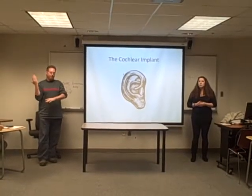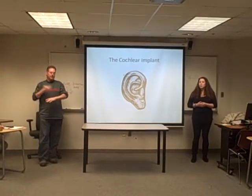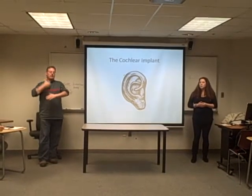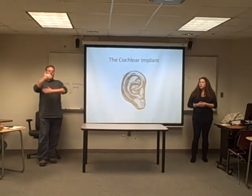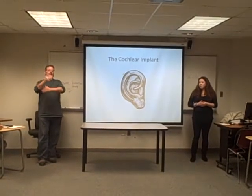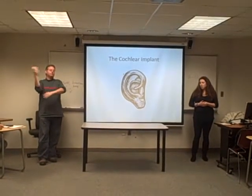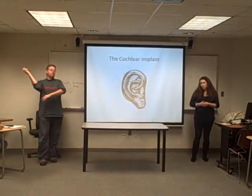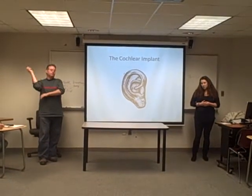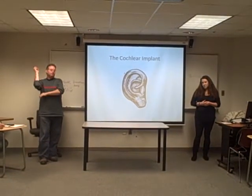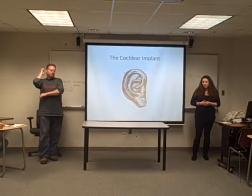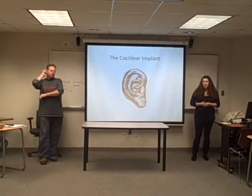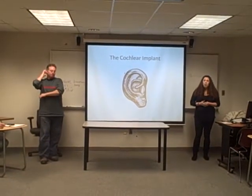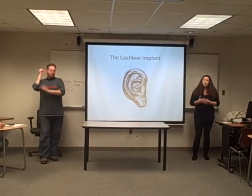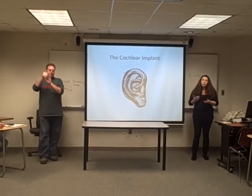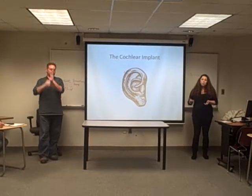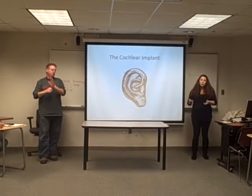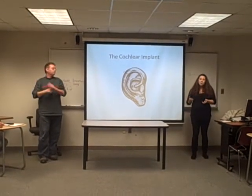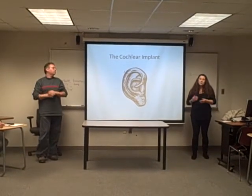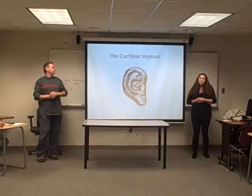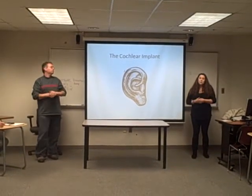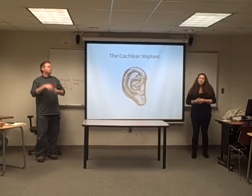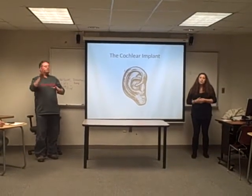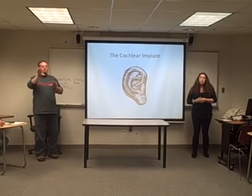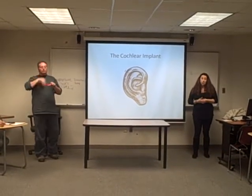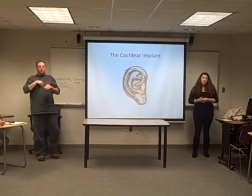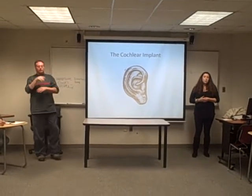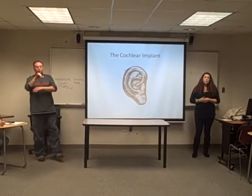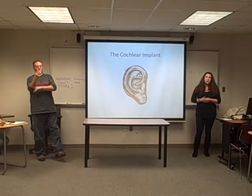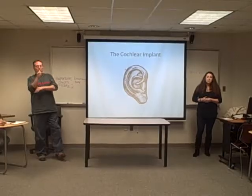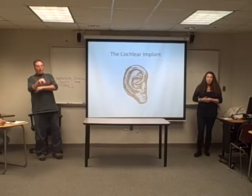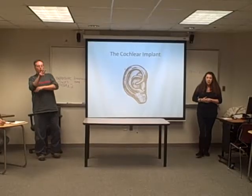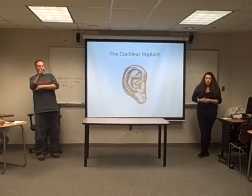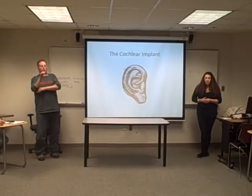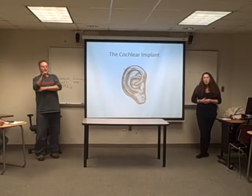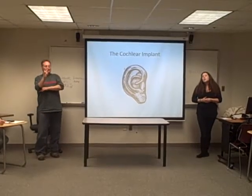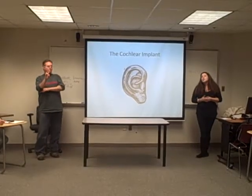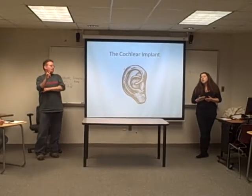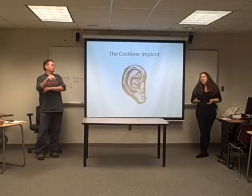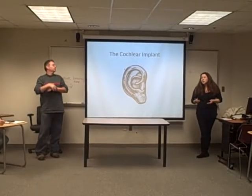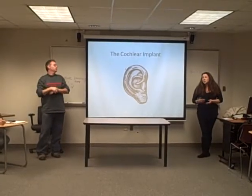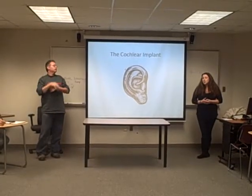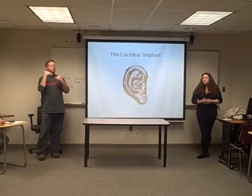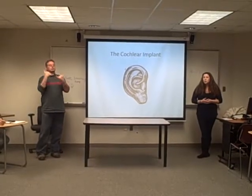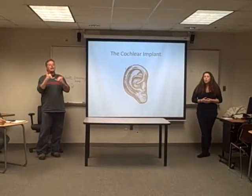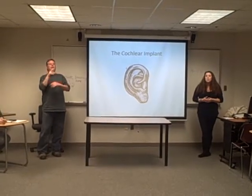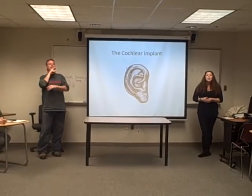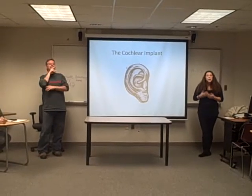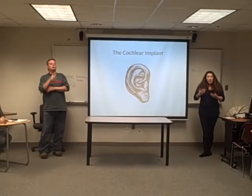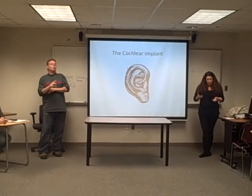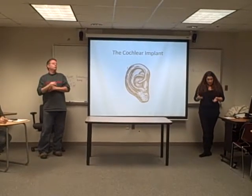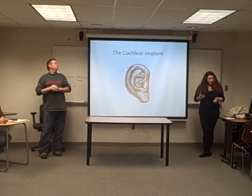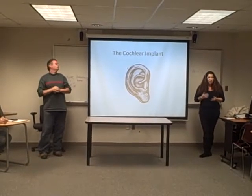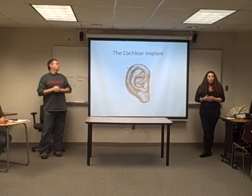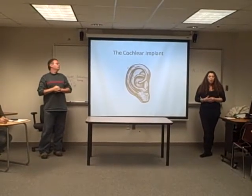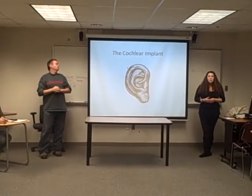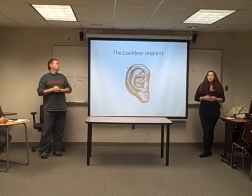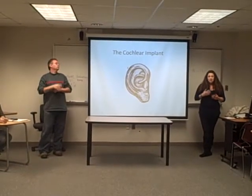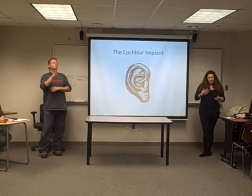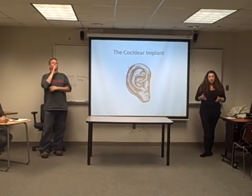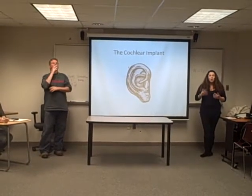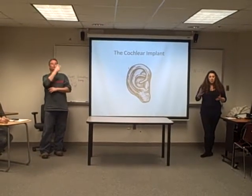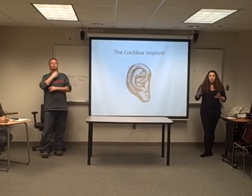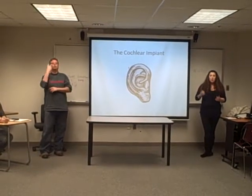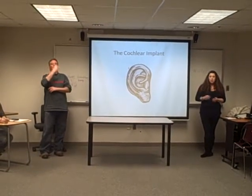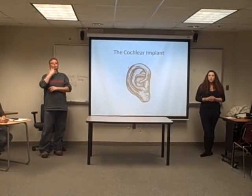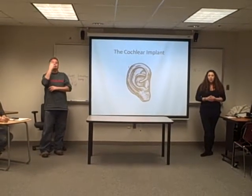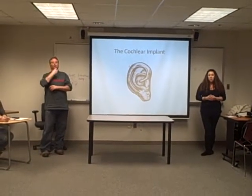was cochlear implant surgery, which she received in July of 2007. She's now 6 years old, and she talks